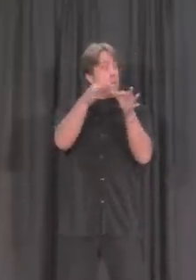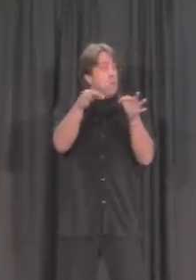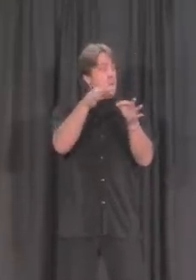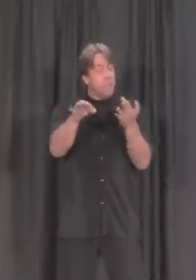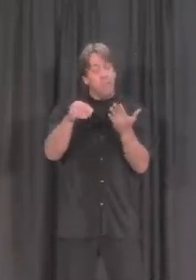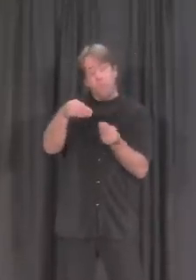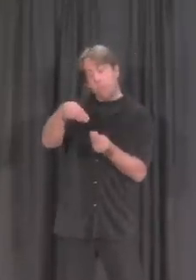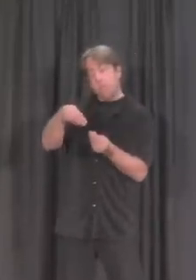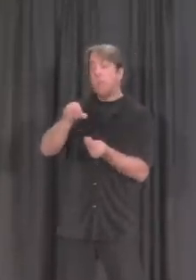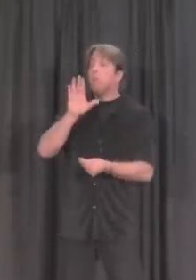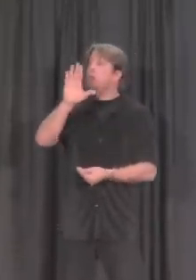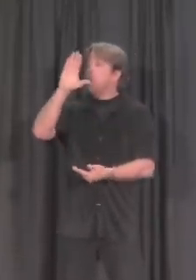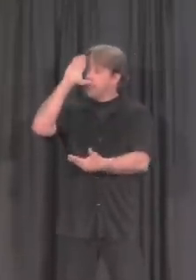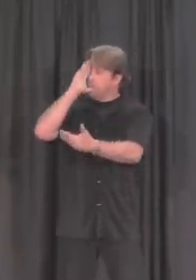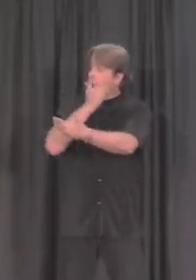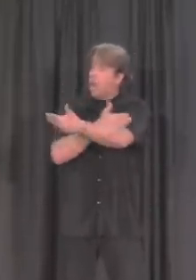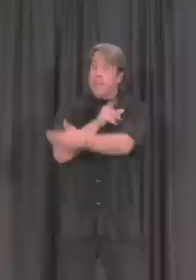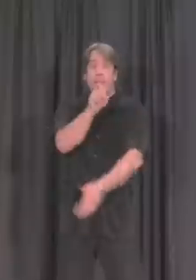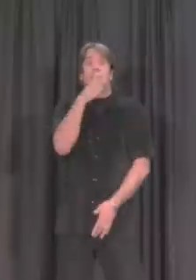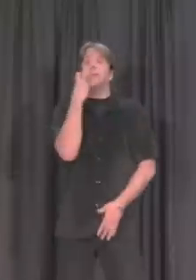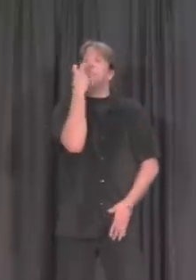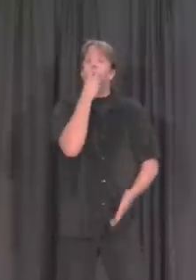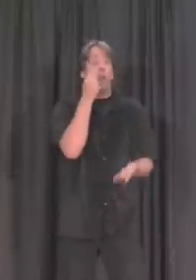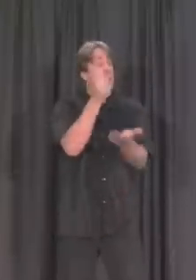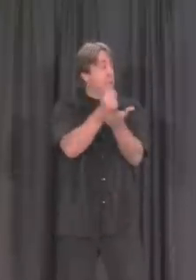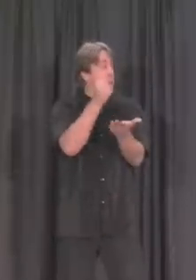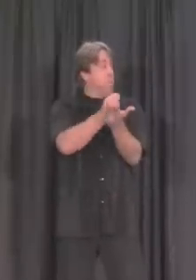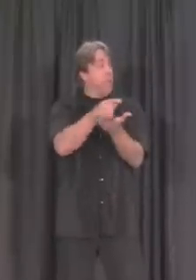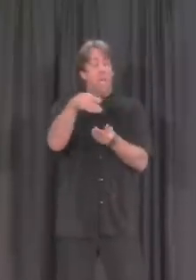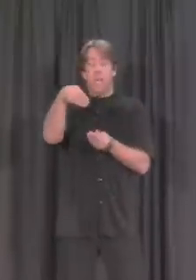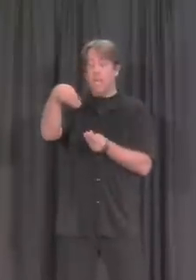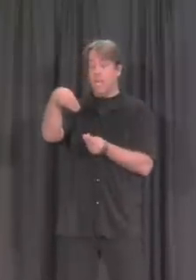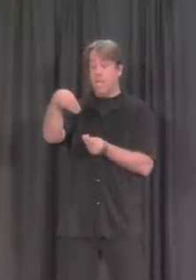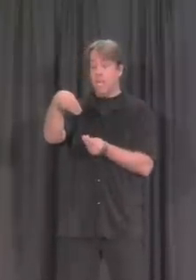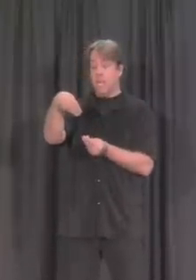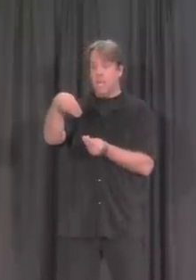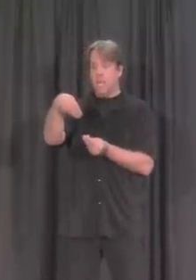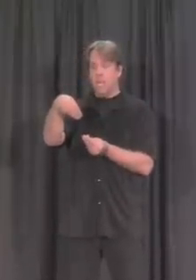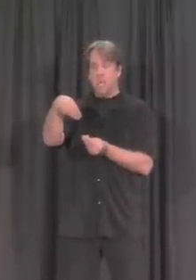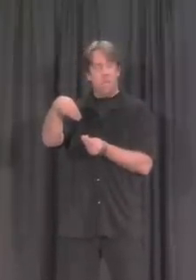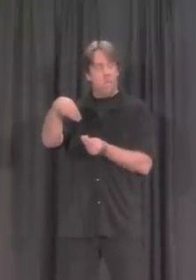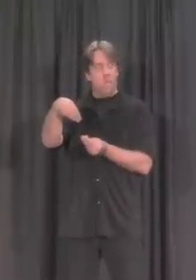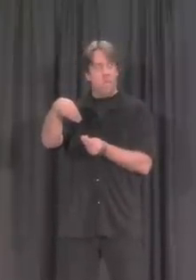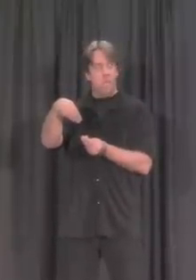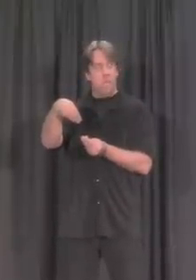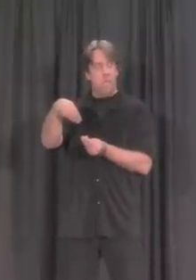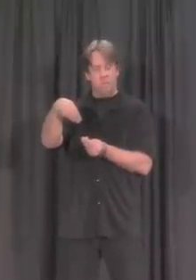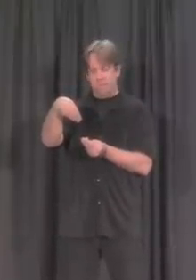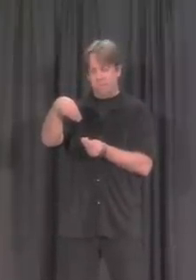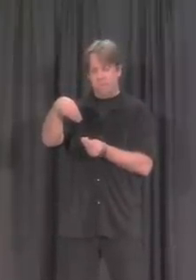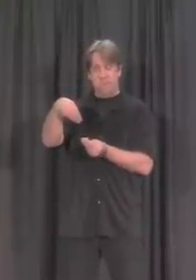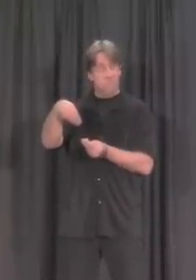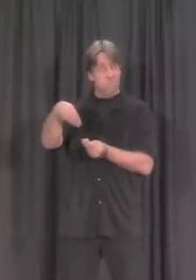The paper said, your son needs speech therapy. Hold on, but the teacher, put the